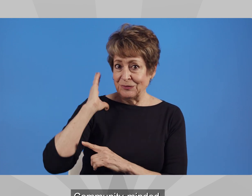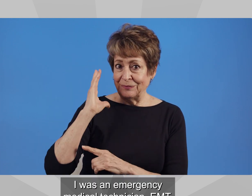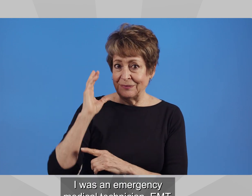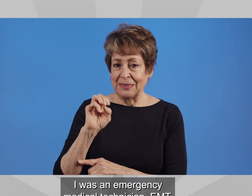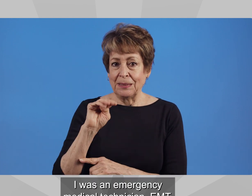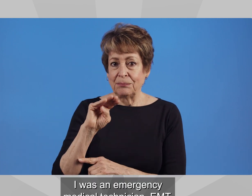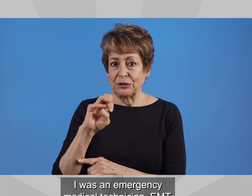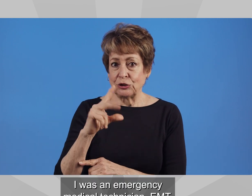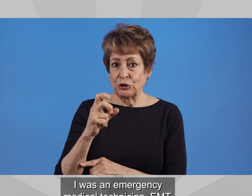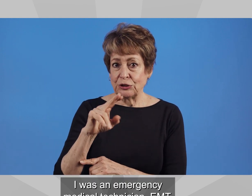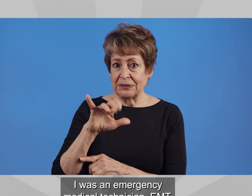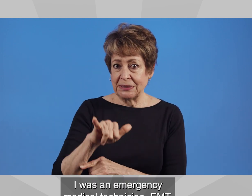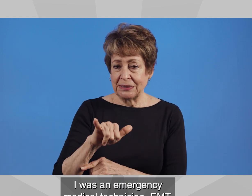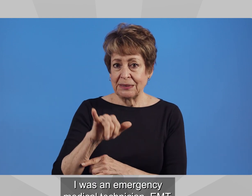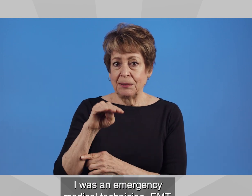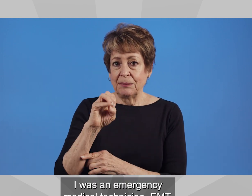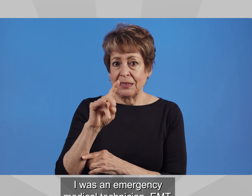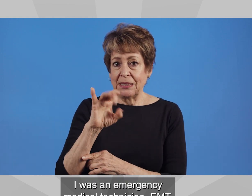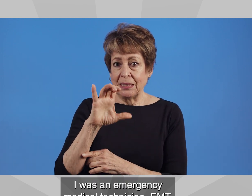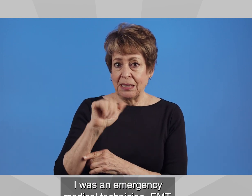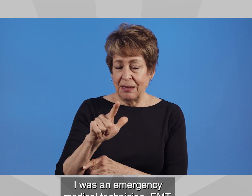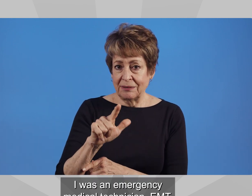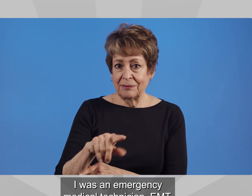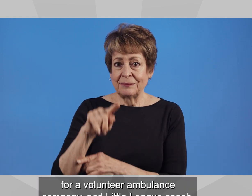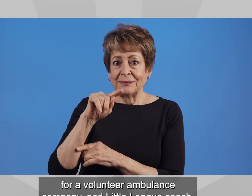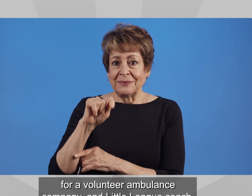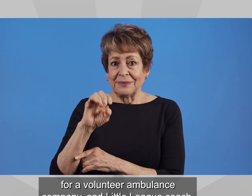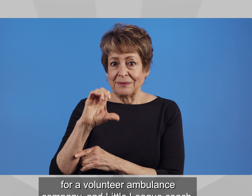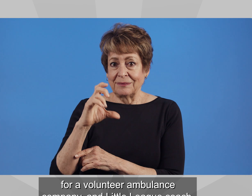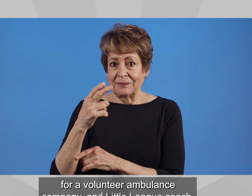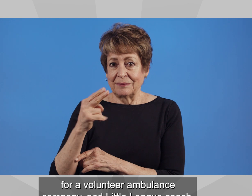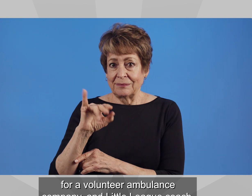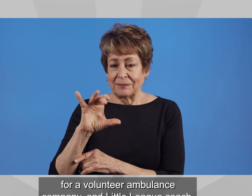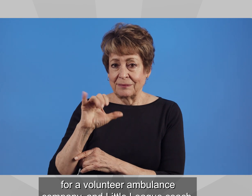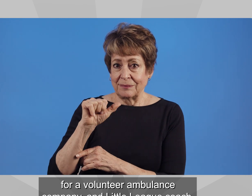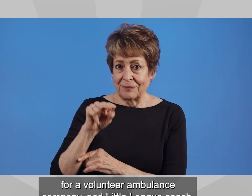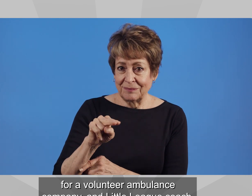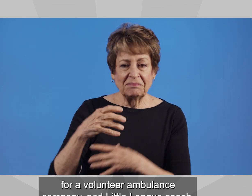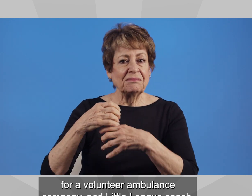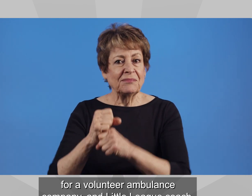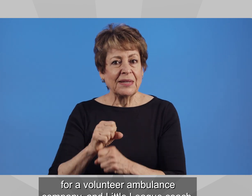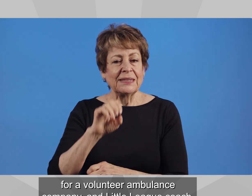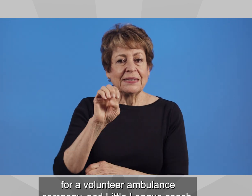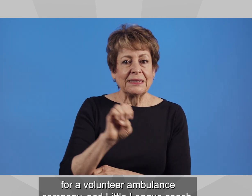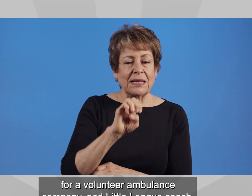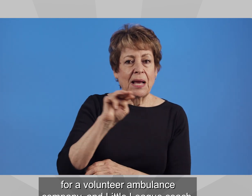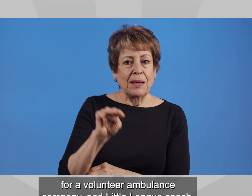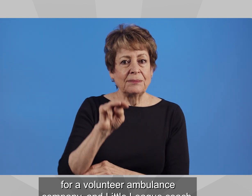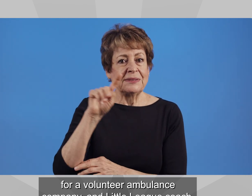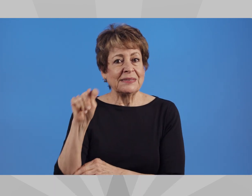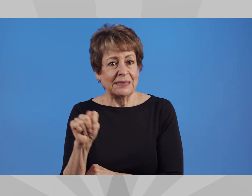Community-minded, I was an emergency medical technician, EMT, for a volunteer ambulance company, and Little